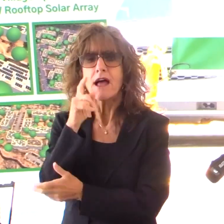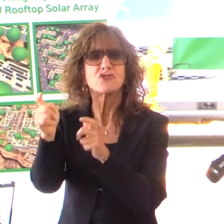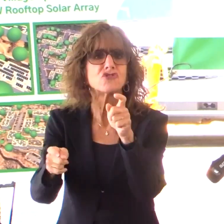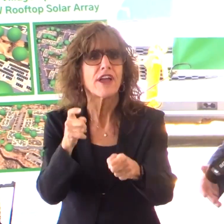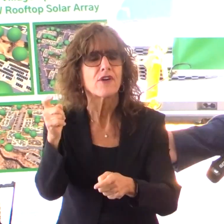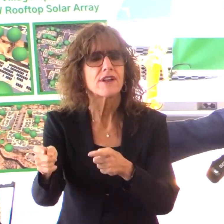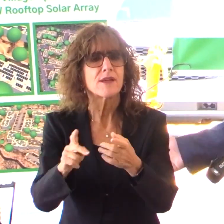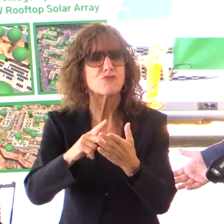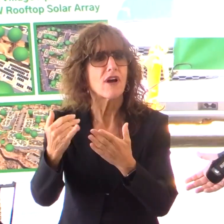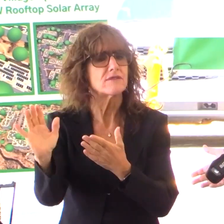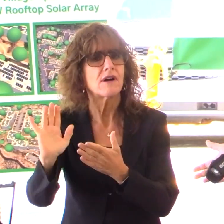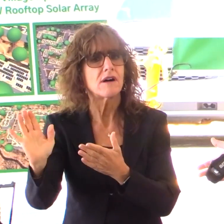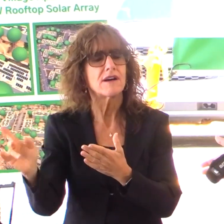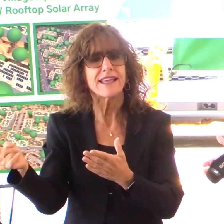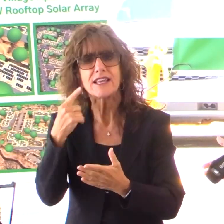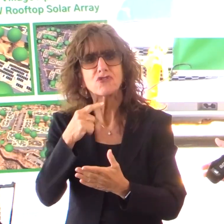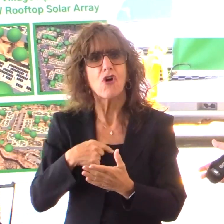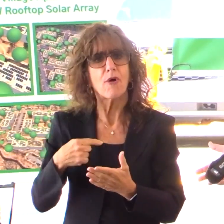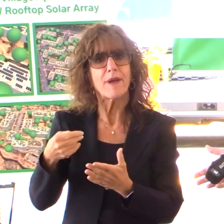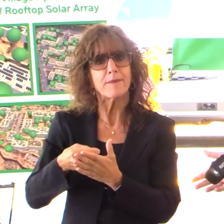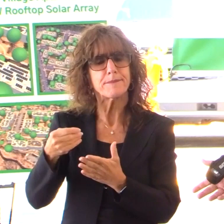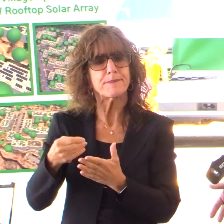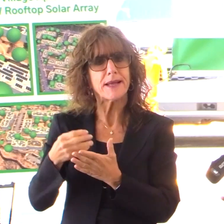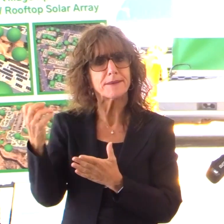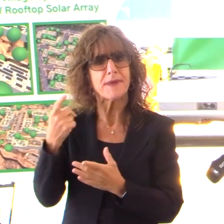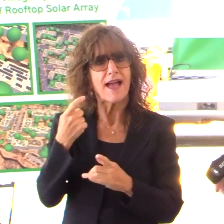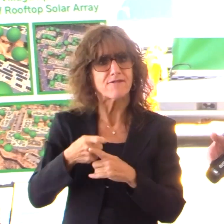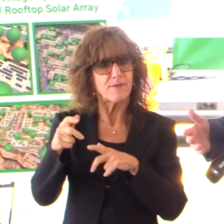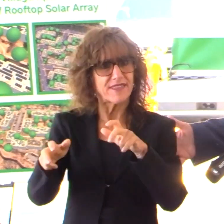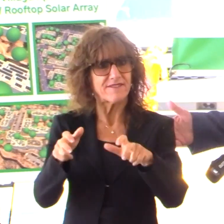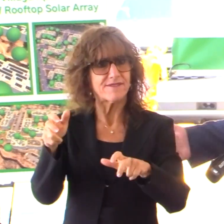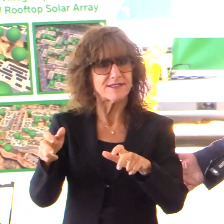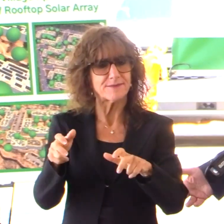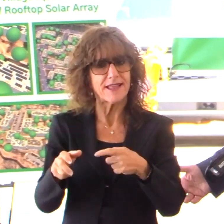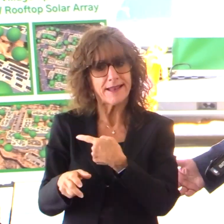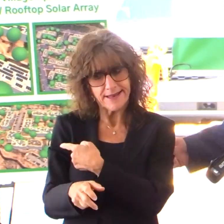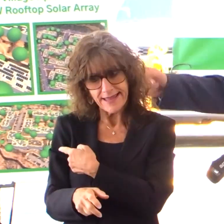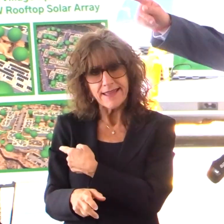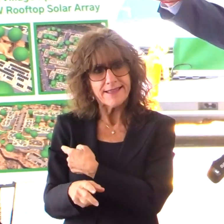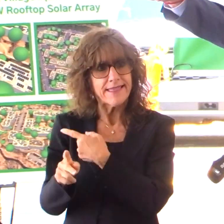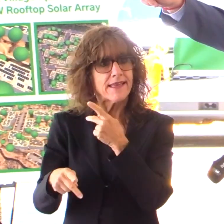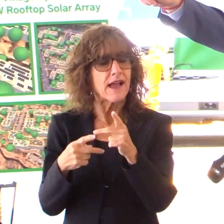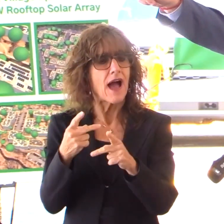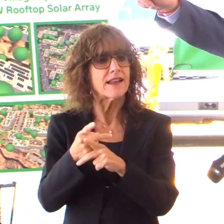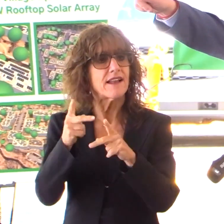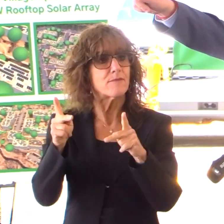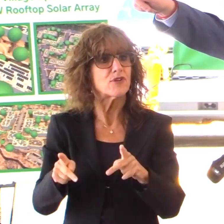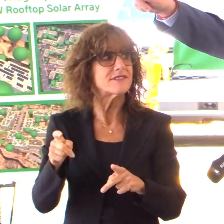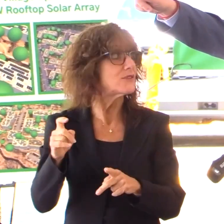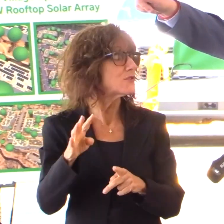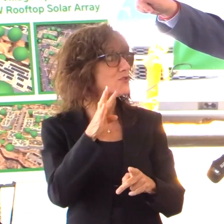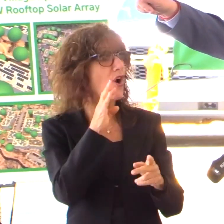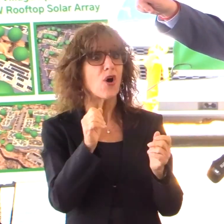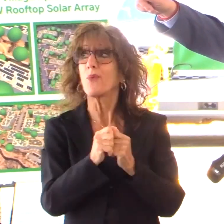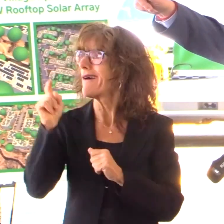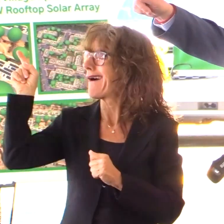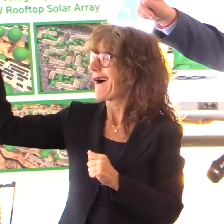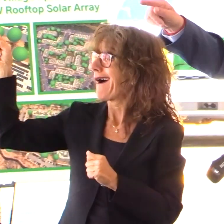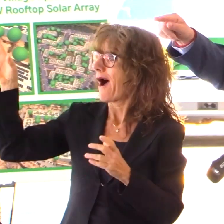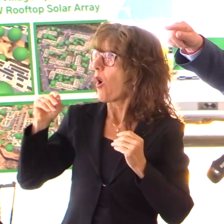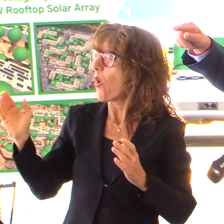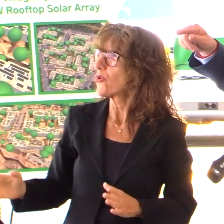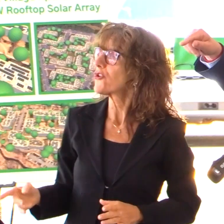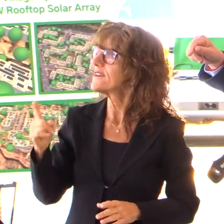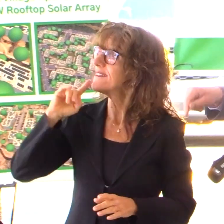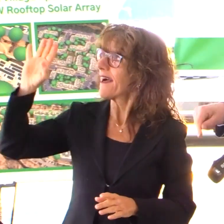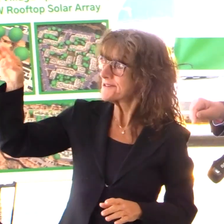project. He told me what his return on investment would be. He's the kind of person that needs to talk to that kind of owner and